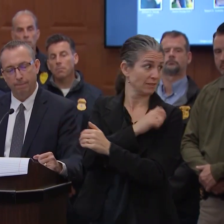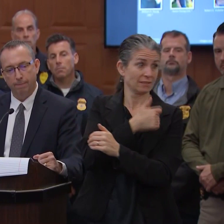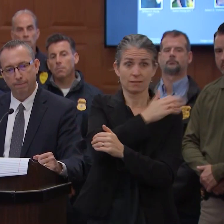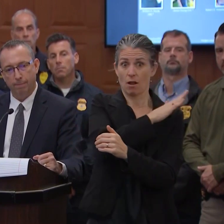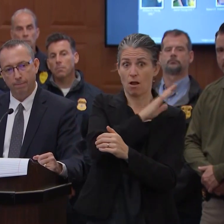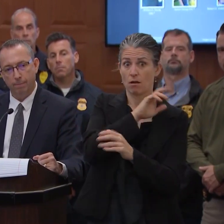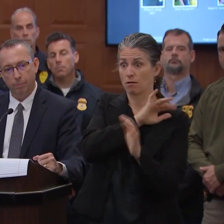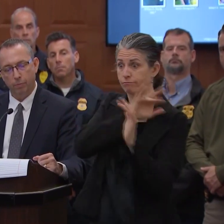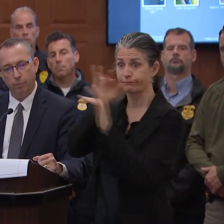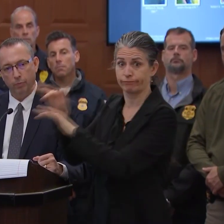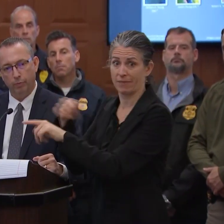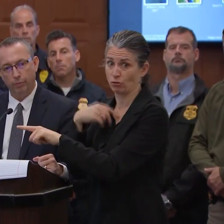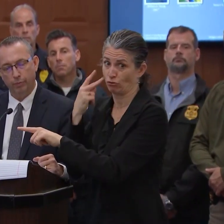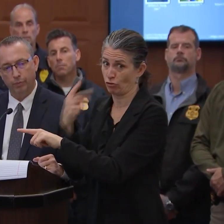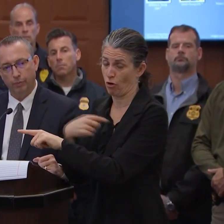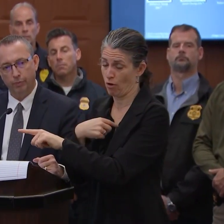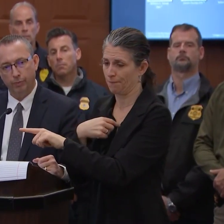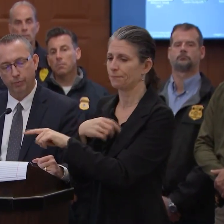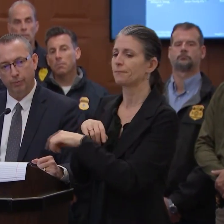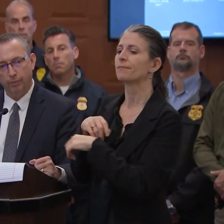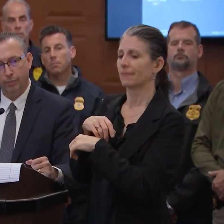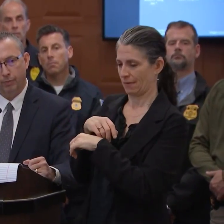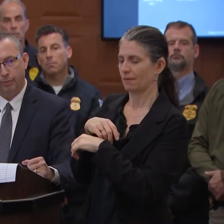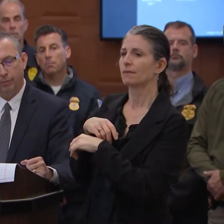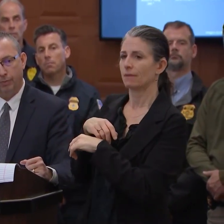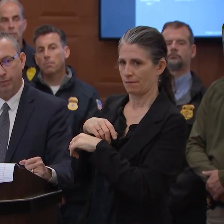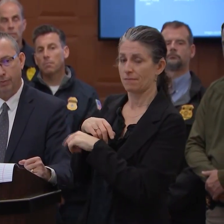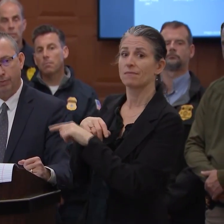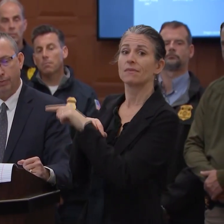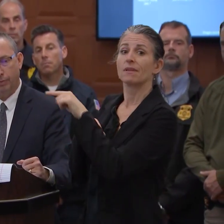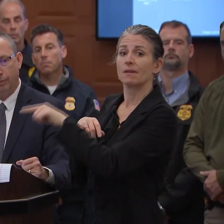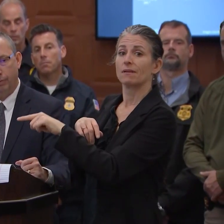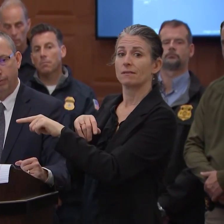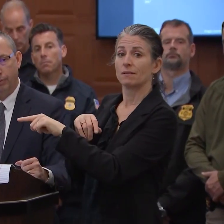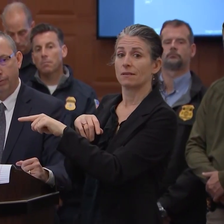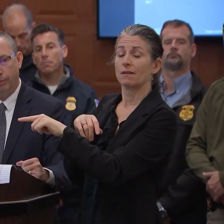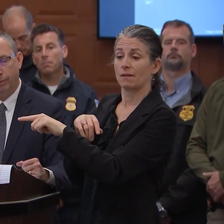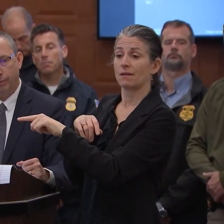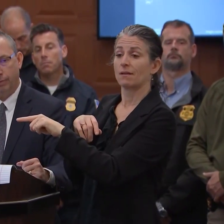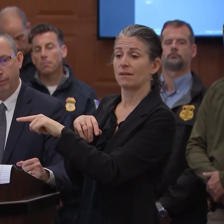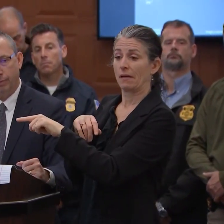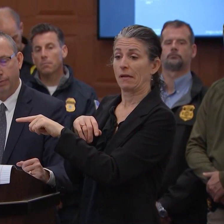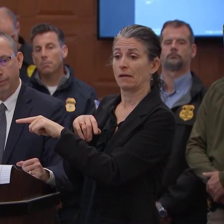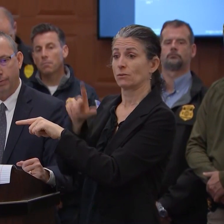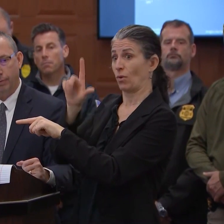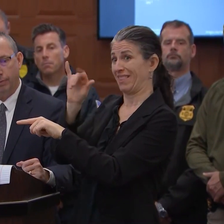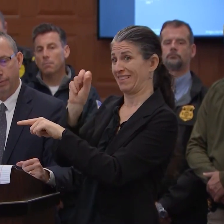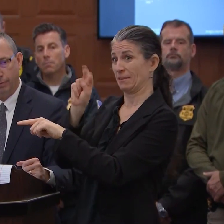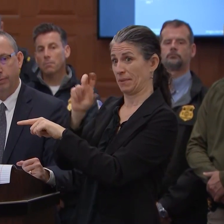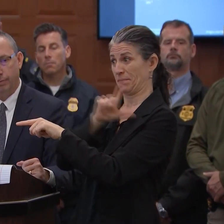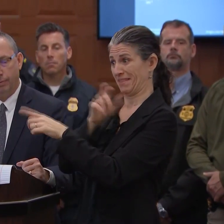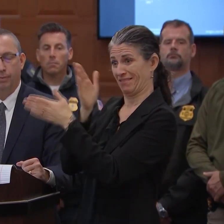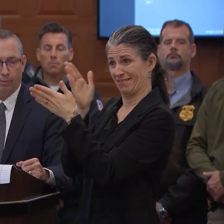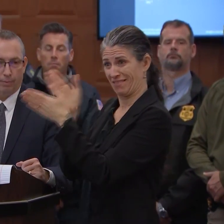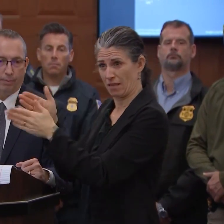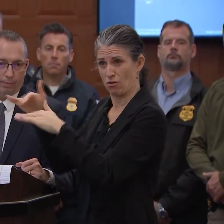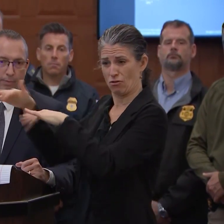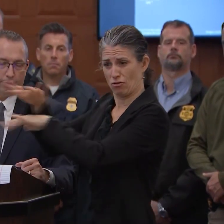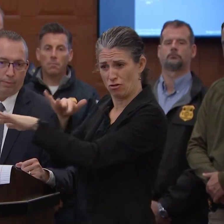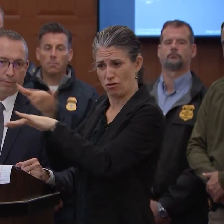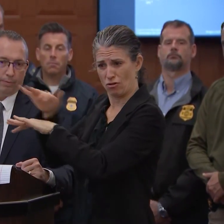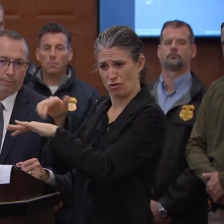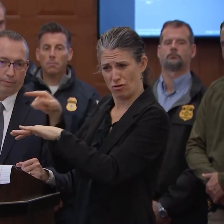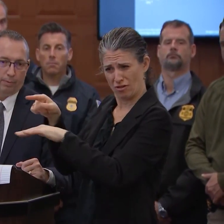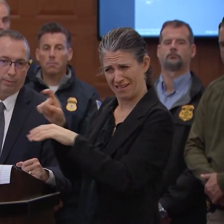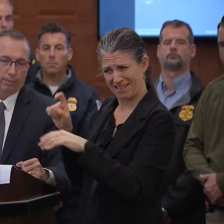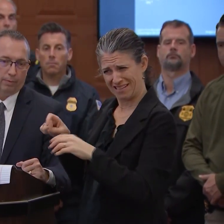searches. And the question becomes, should more resources surge into that area? Because